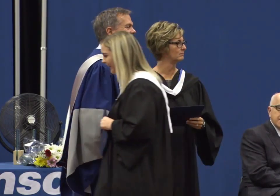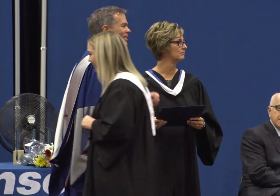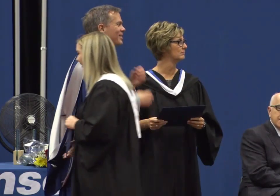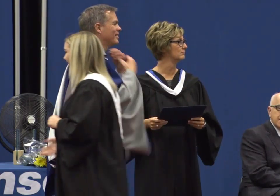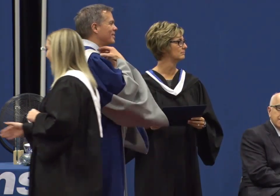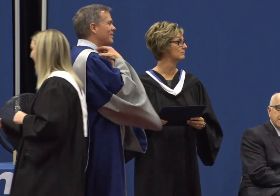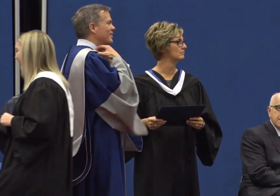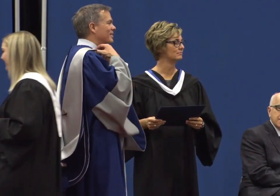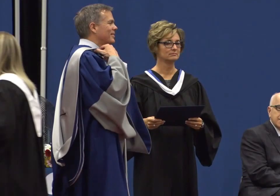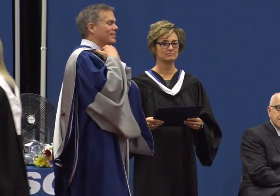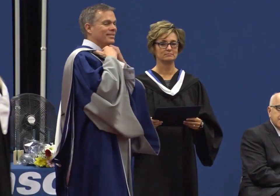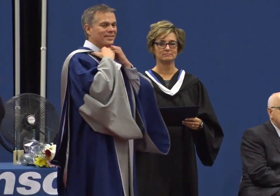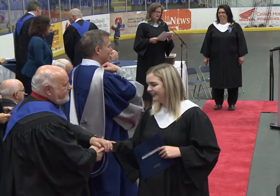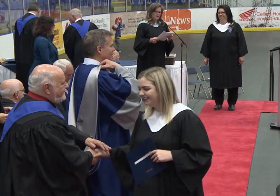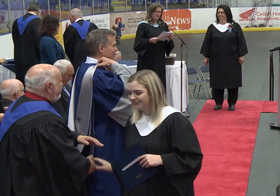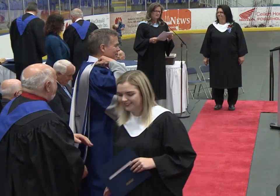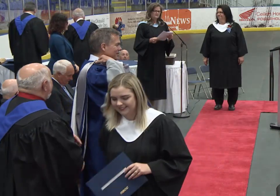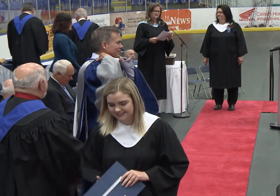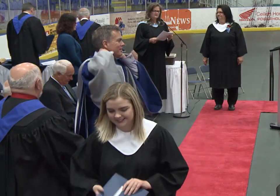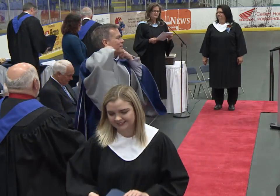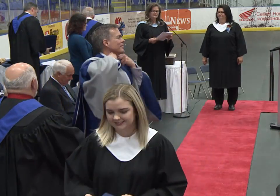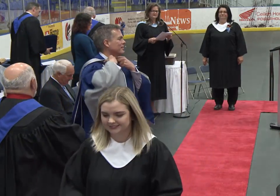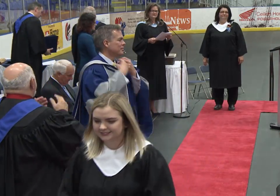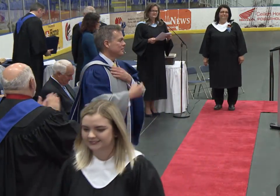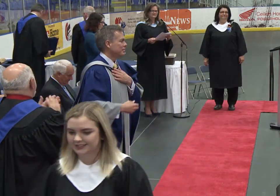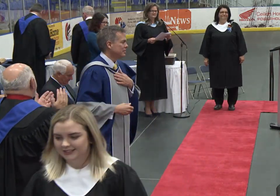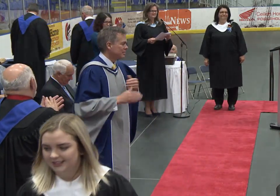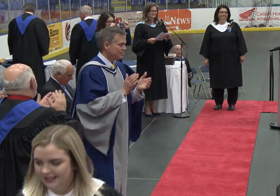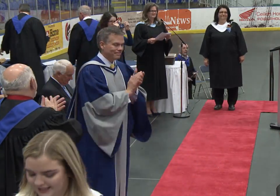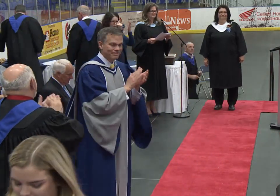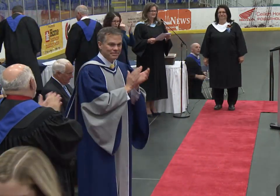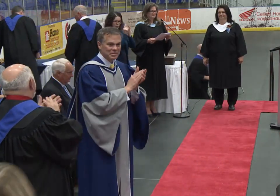Mr. President, the graduates of the Adult Learning Program.